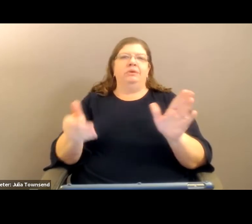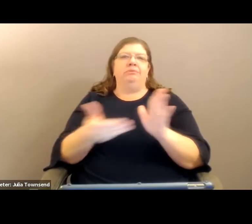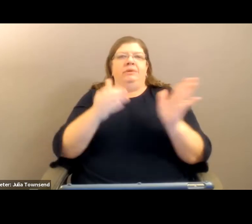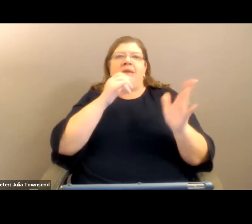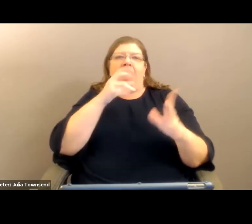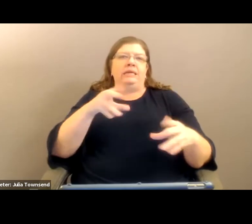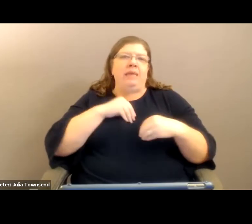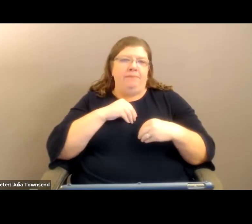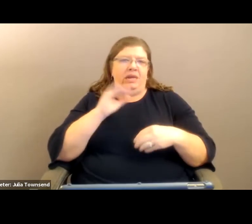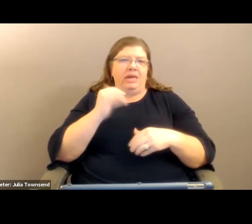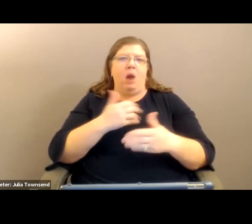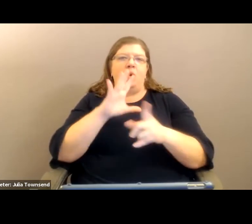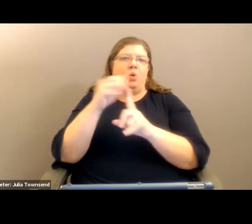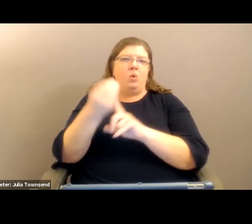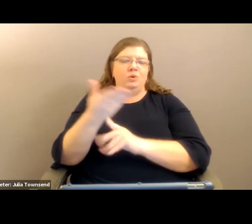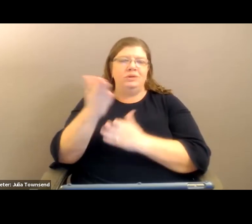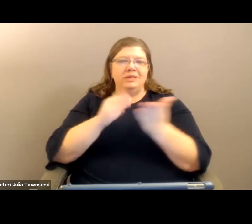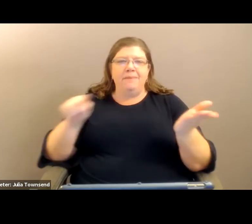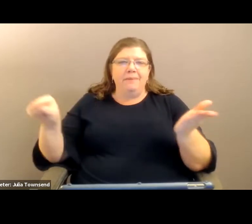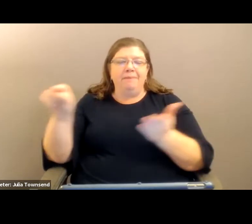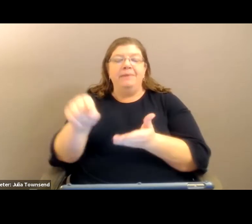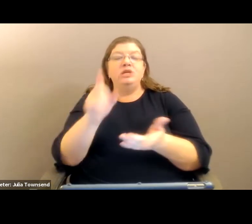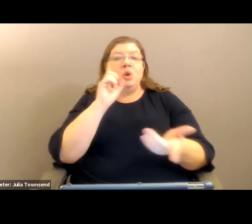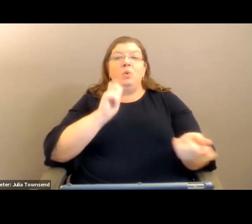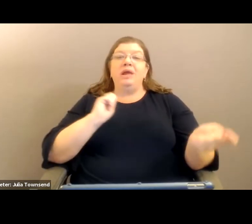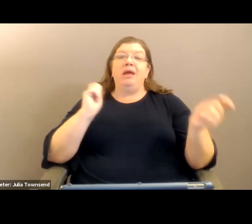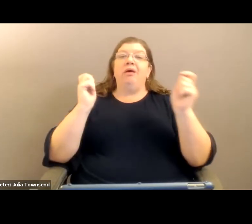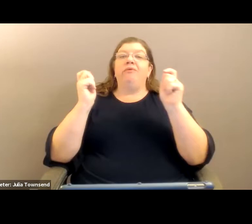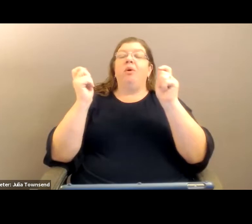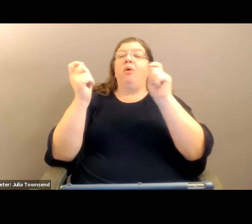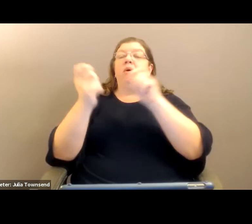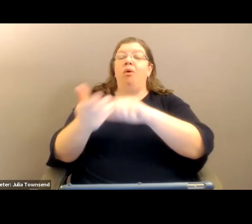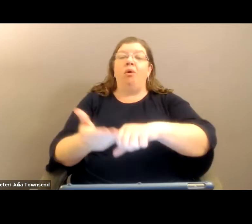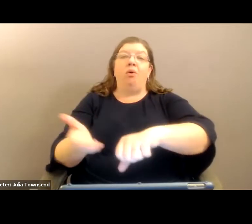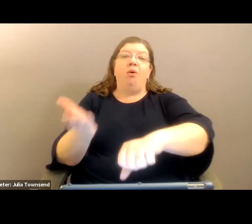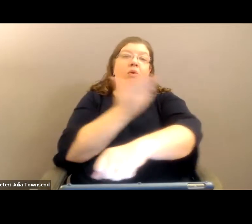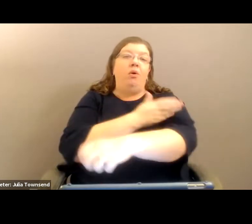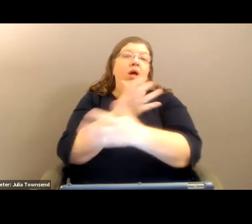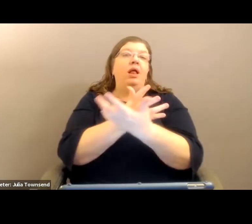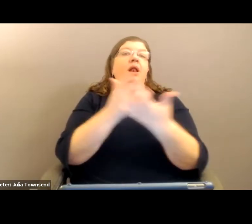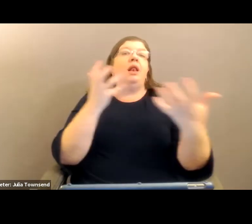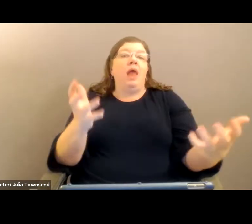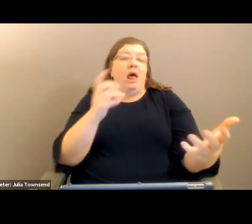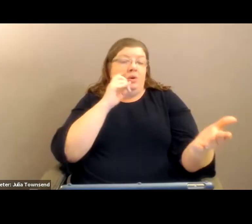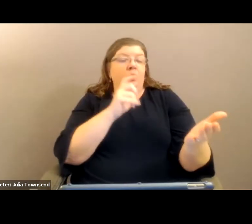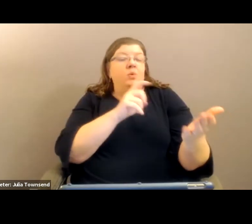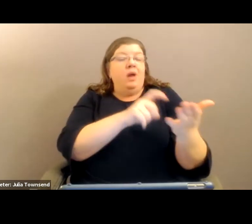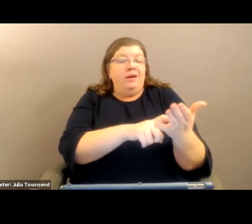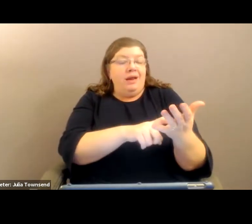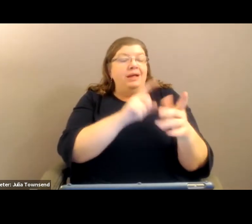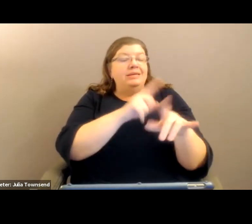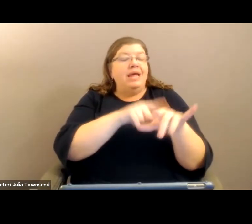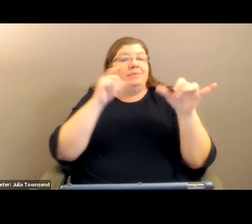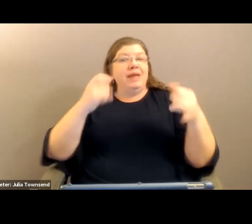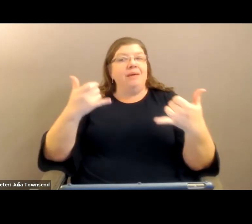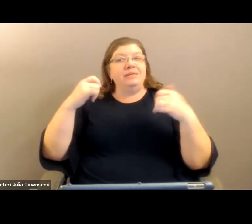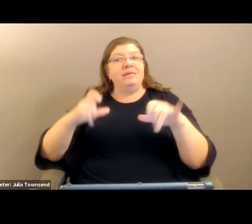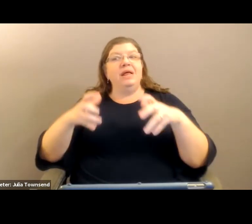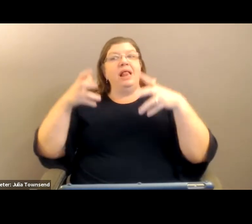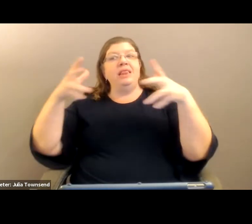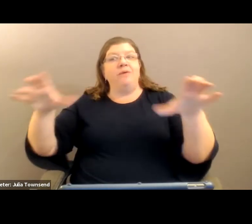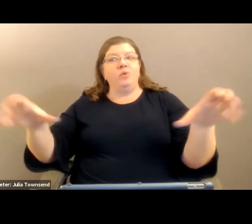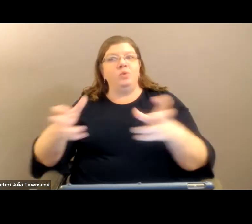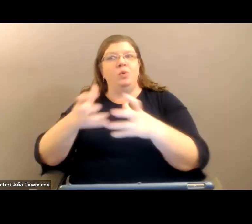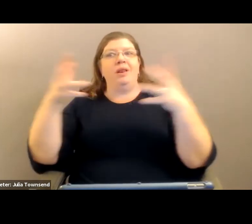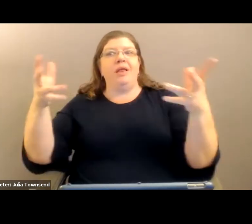such a long way in school systems, haven't we? And so I want to recognize how far we have come, and at the same time, how far we still need to go. And I want to thank you